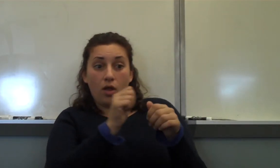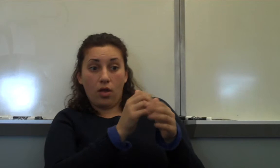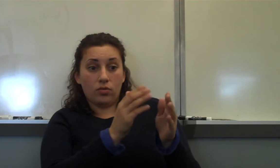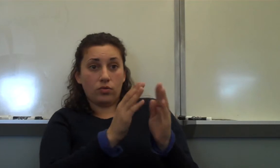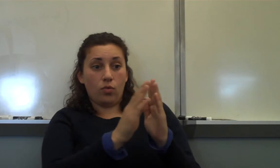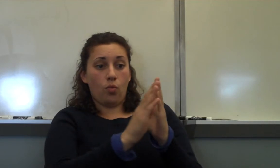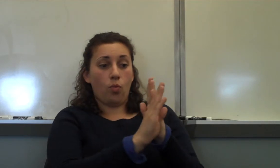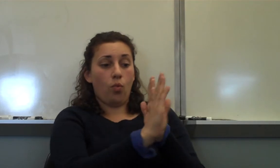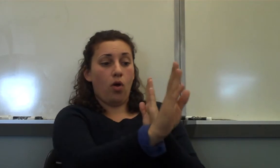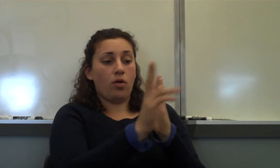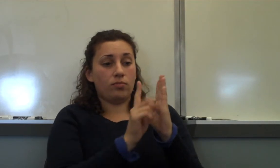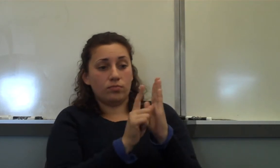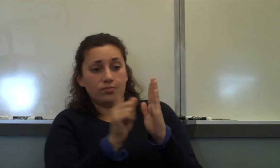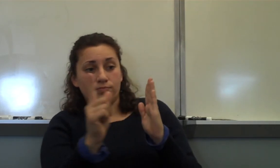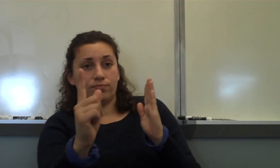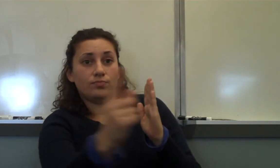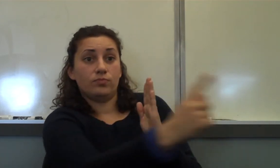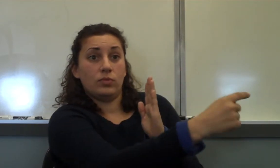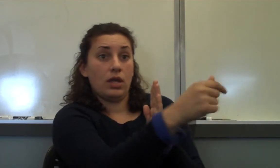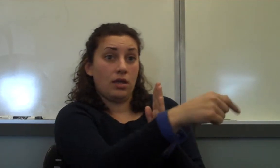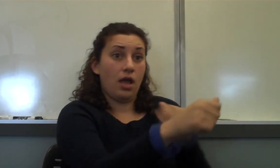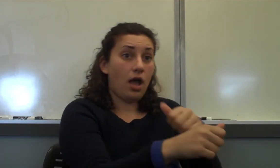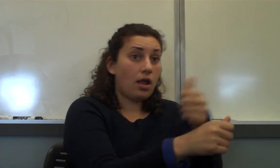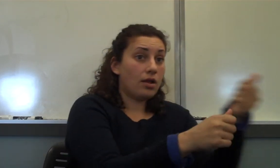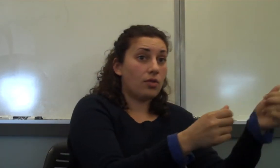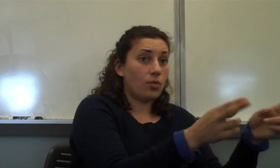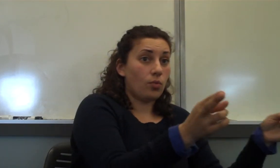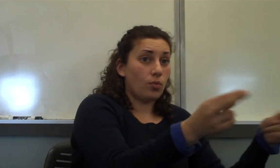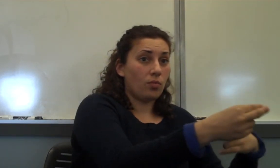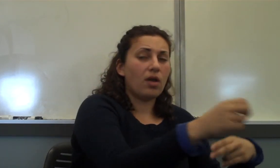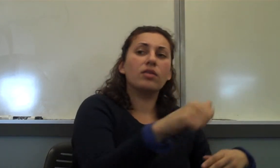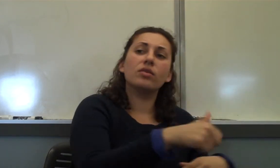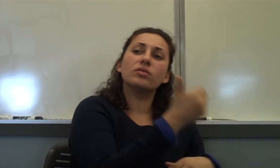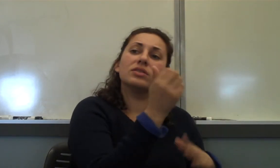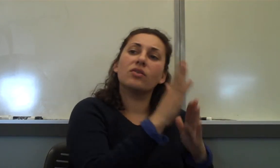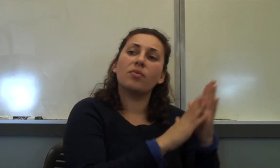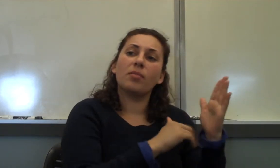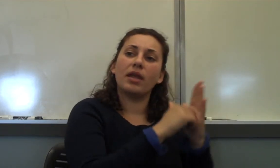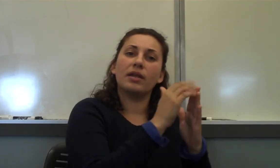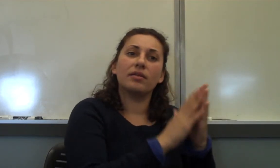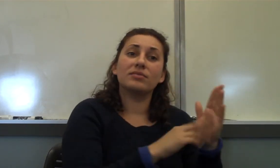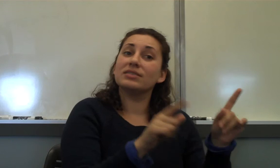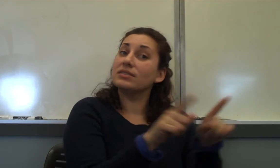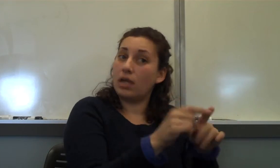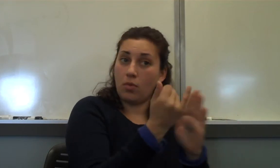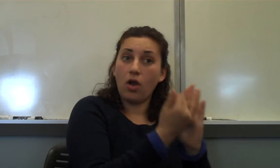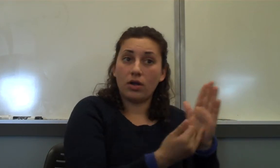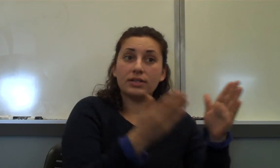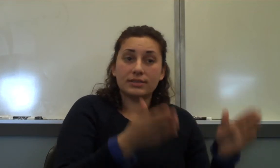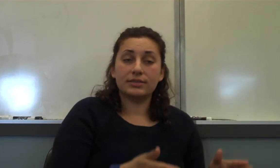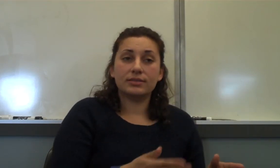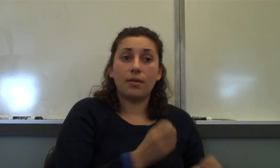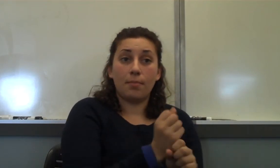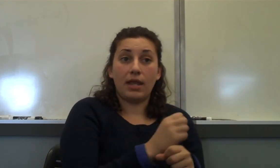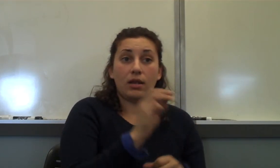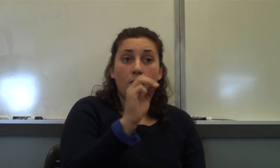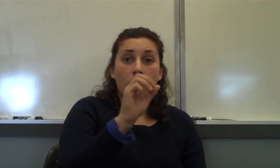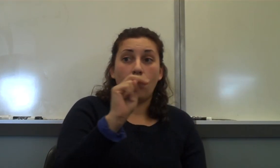wall, into another room, and there was another portrait by the same artist. And it was much more beautiful, that's for sure.